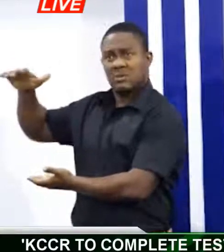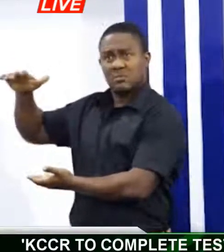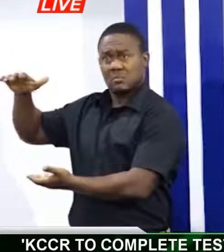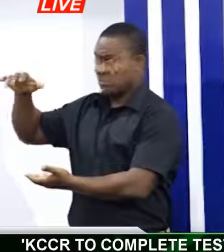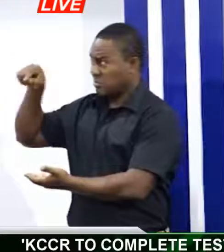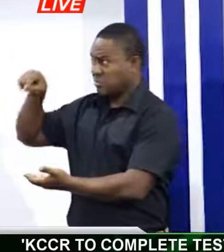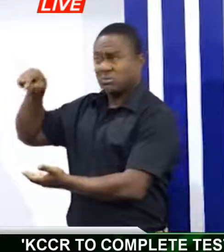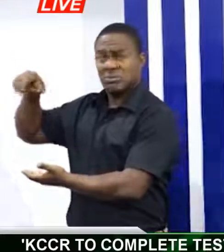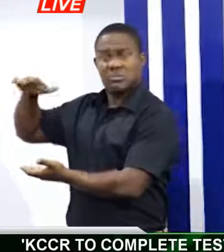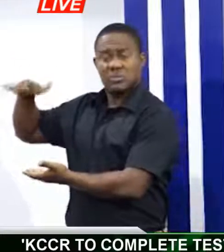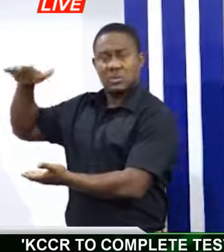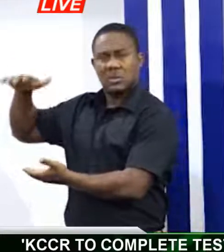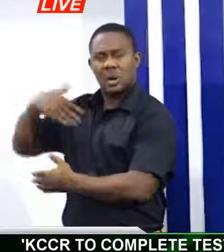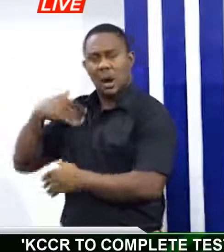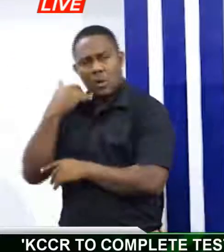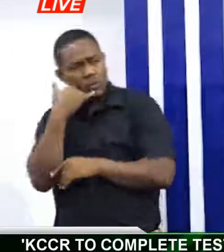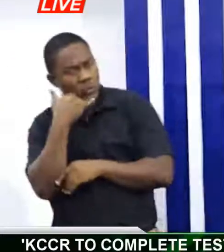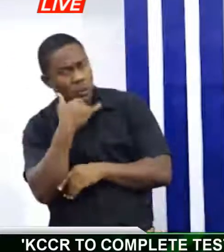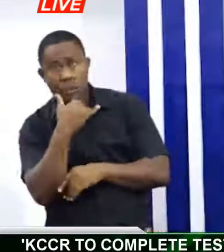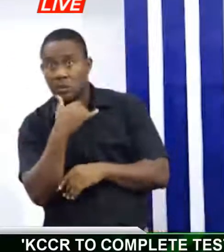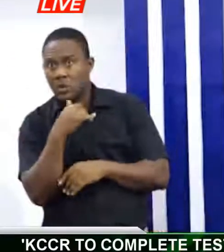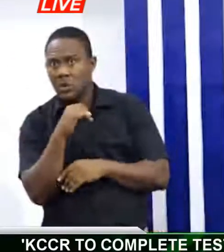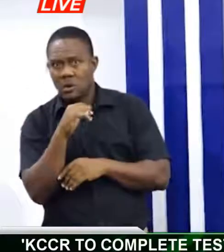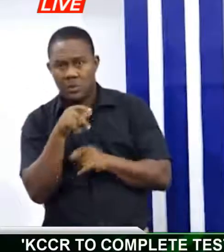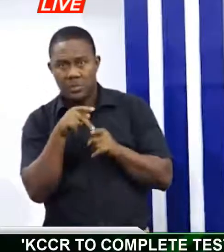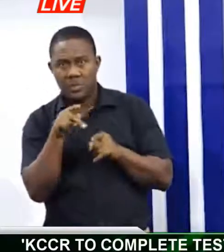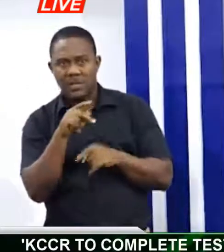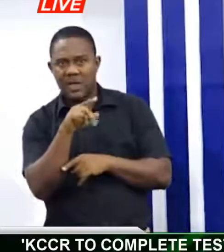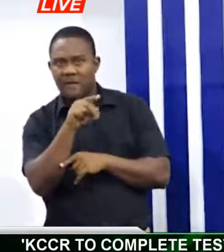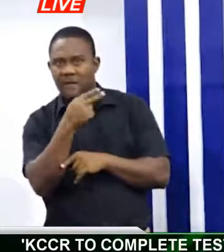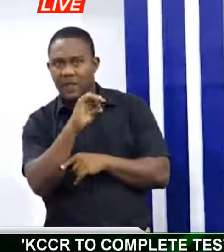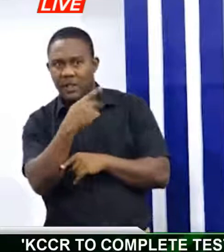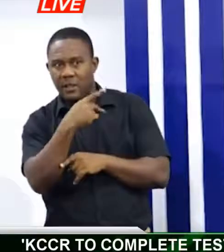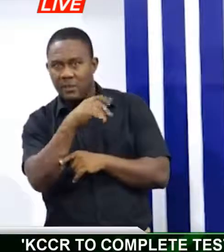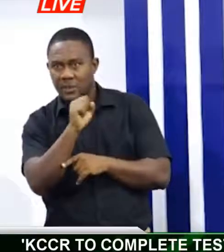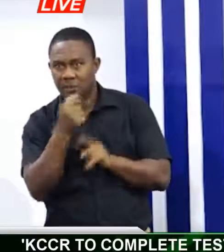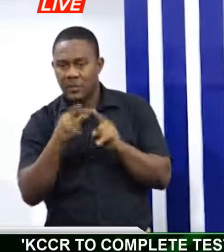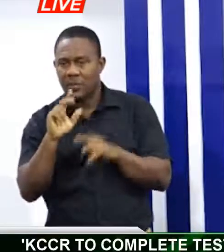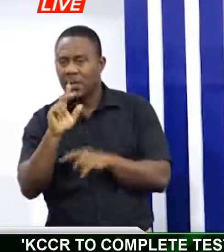cross-checked with Professor Richard Phillips of KCCR, and he has